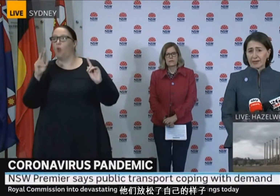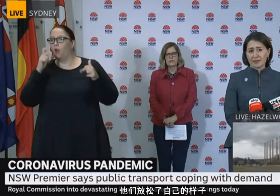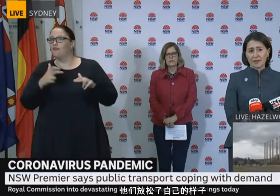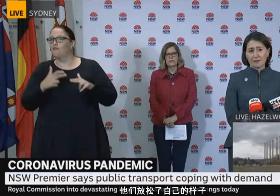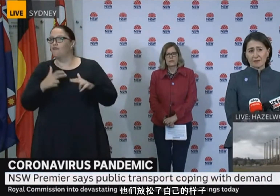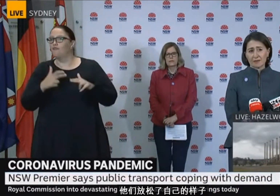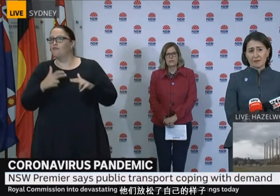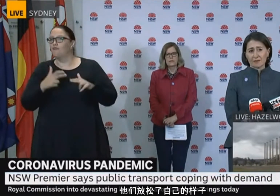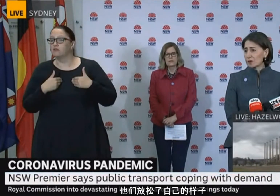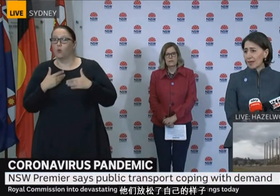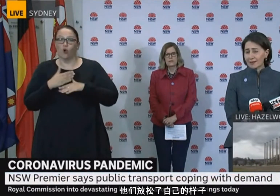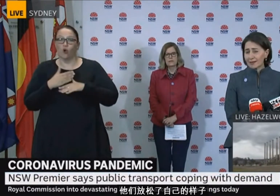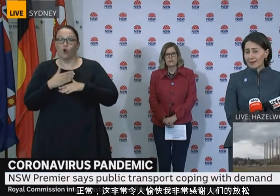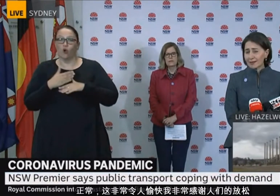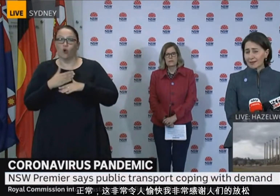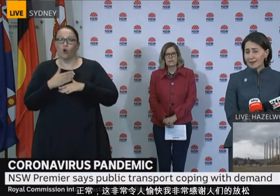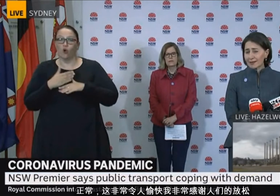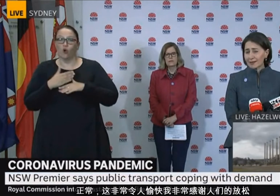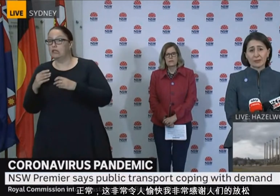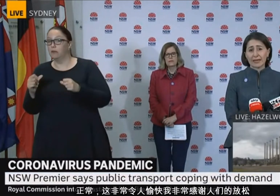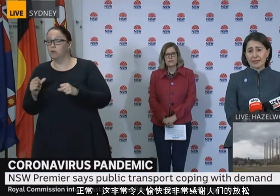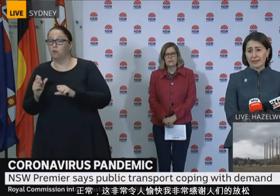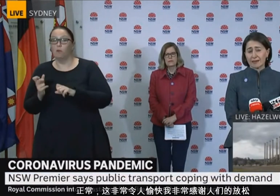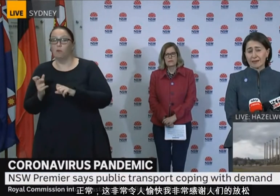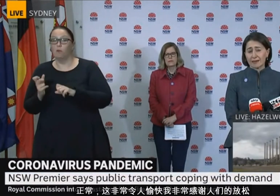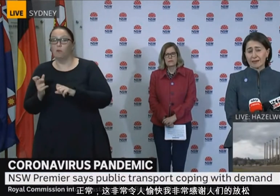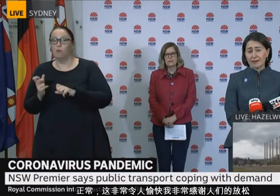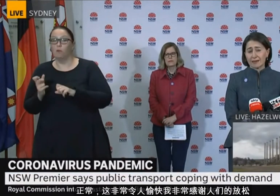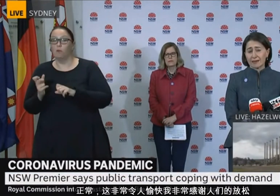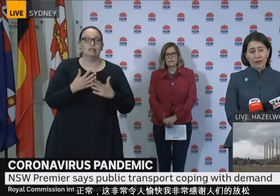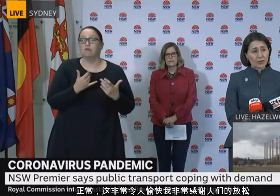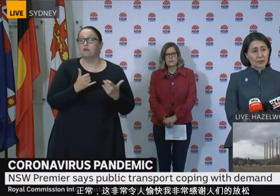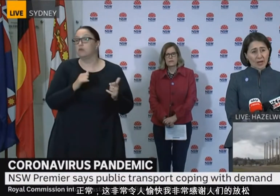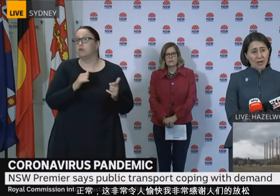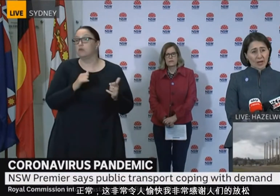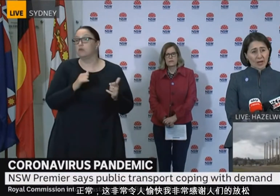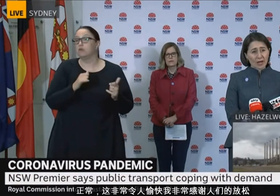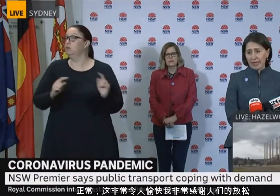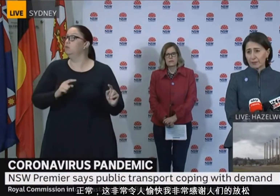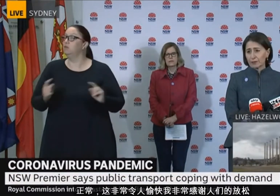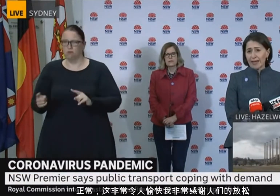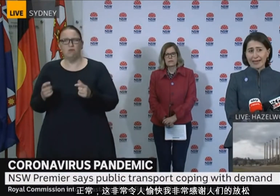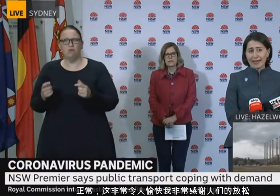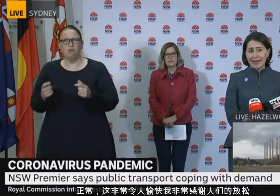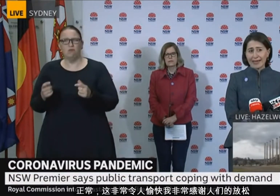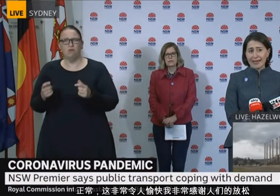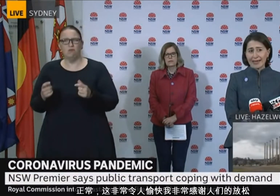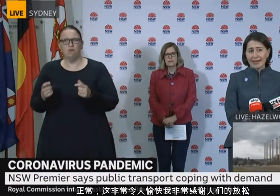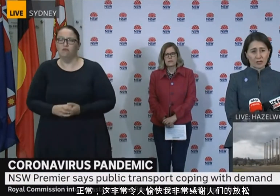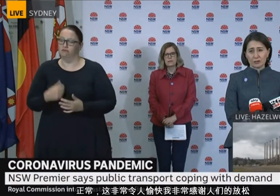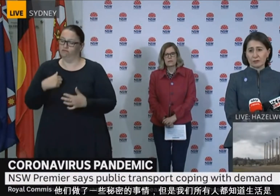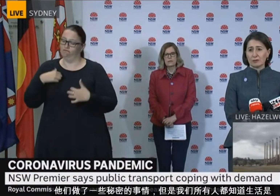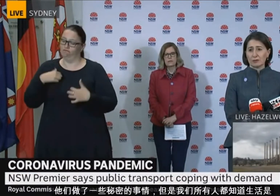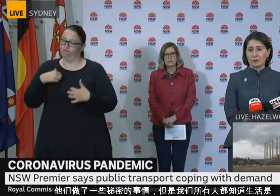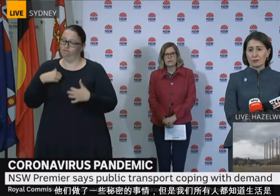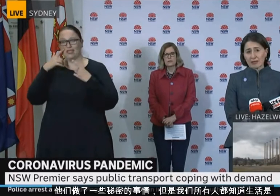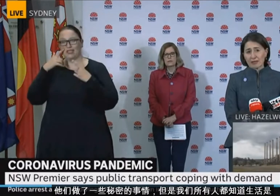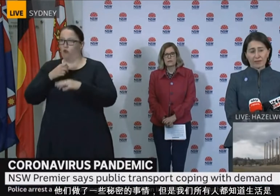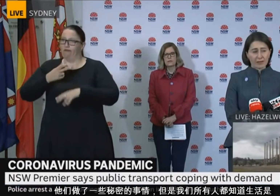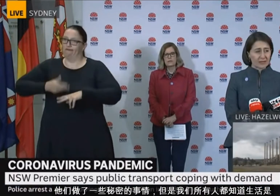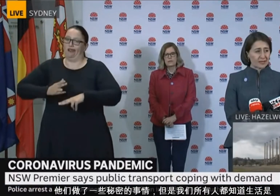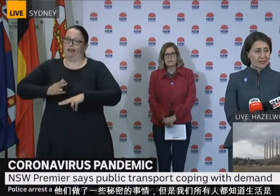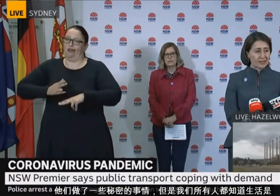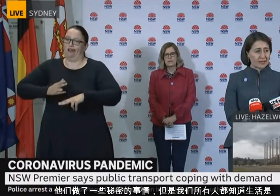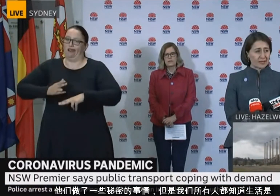them, easing their way back into some semblance of normality, and that's very pleasing. I'm very grateful that people are easing